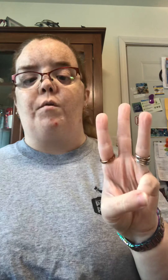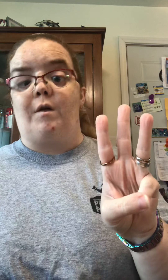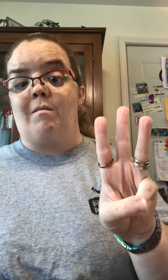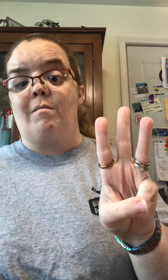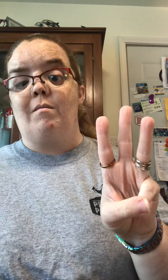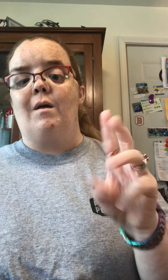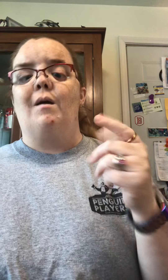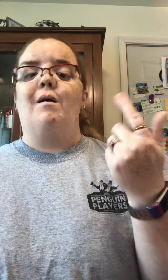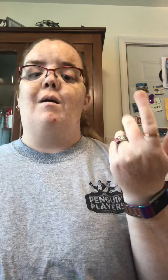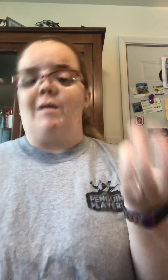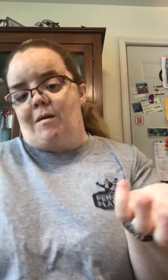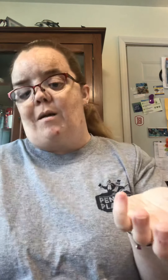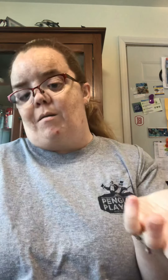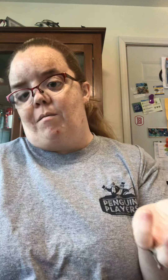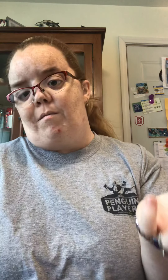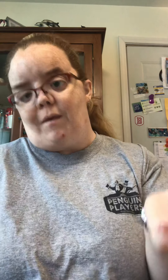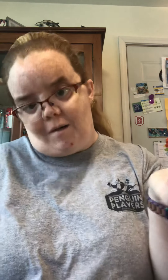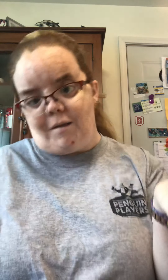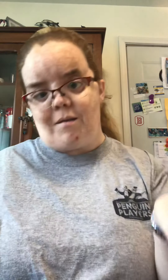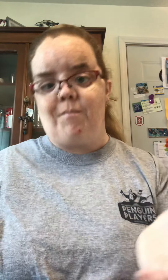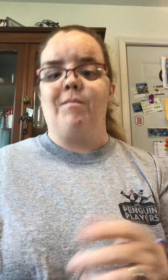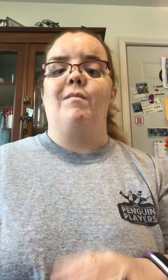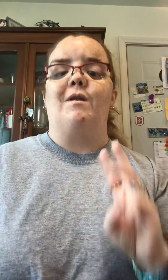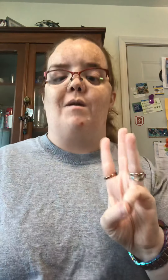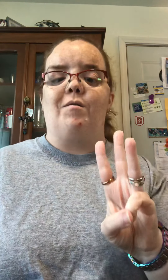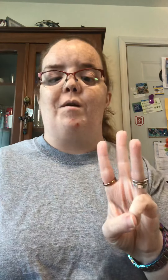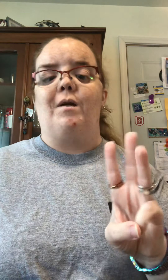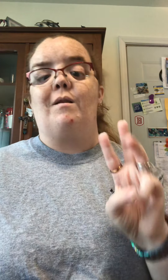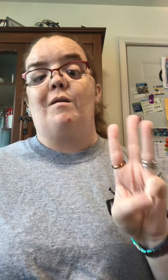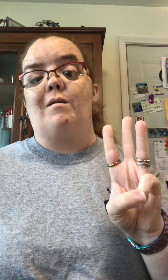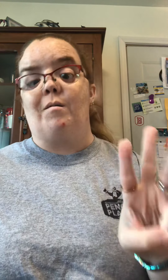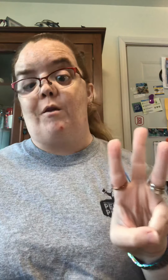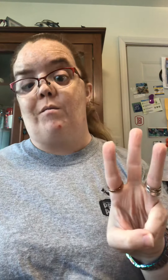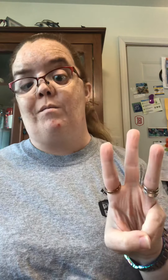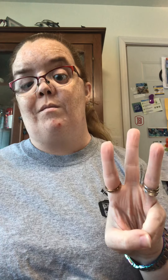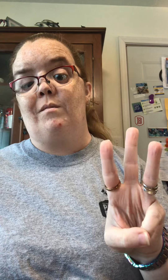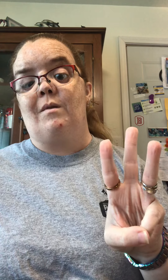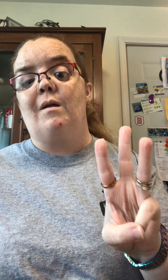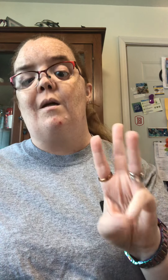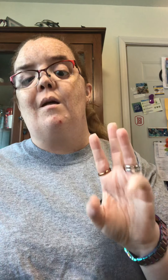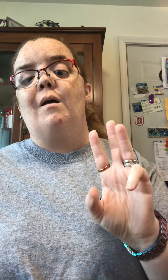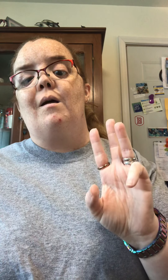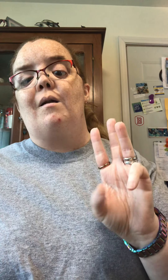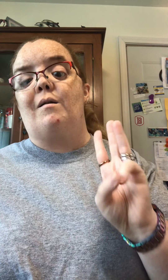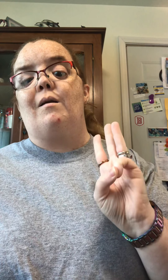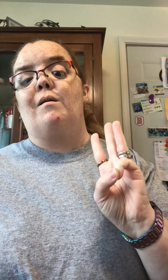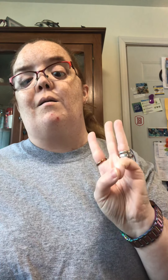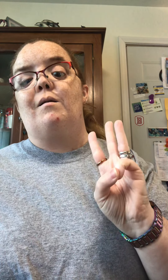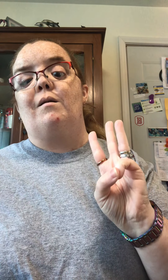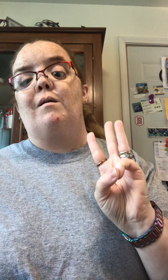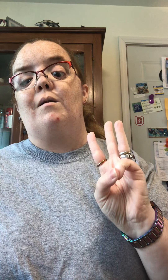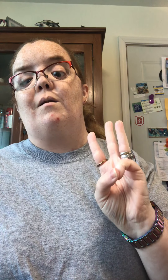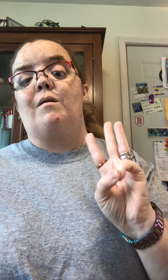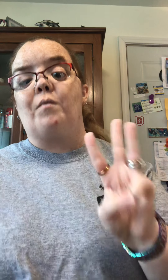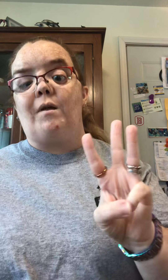3, and that's not the case. That's not the right way. This is W. This is 3 for